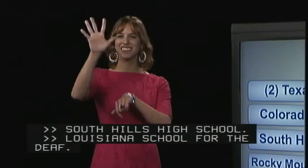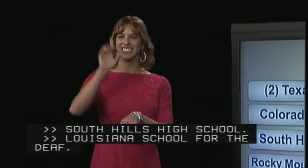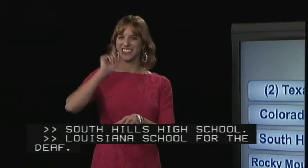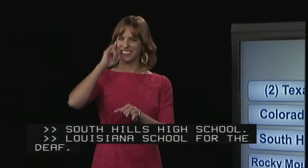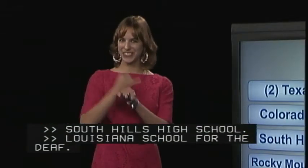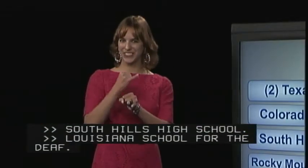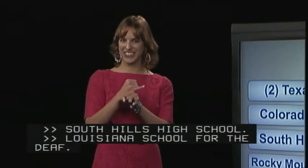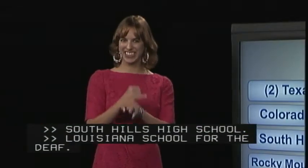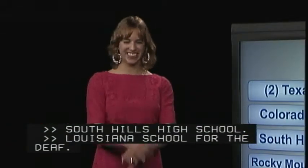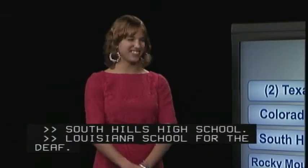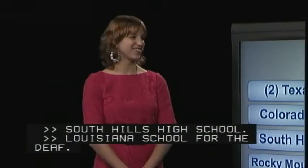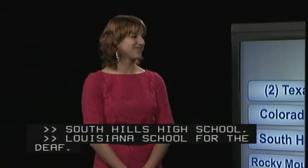Rocky Mountain Day School,